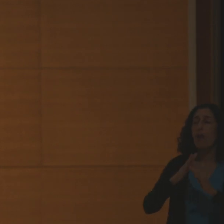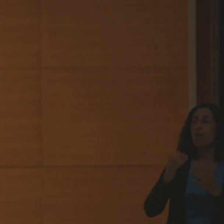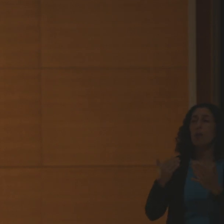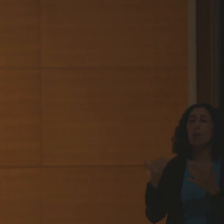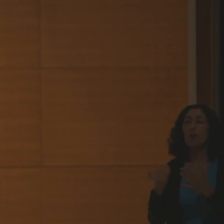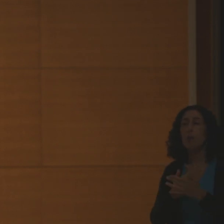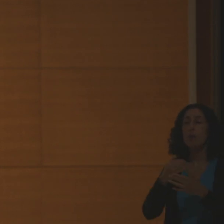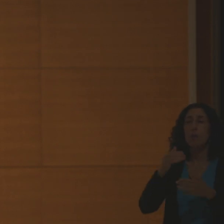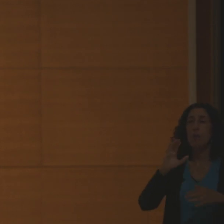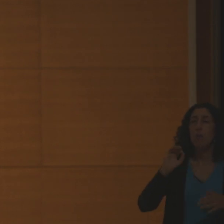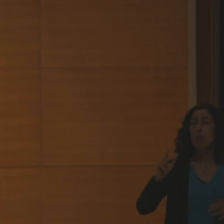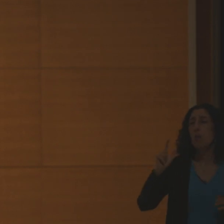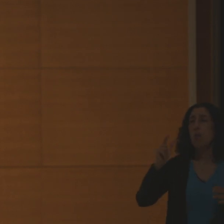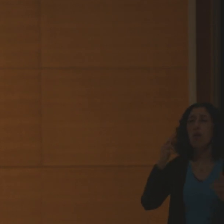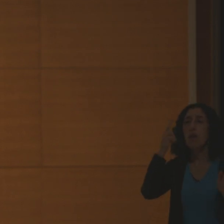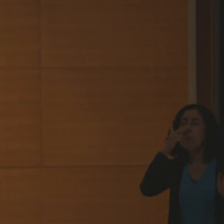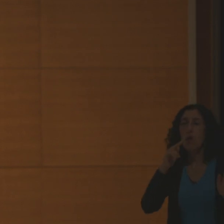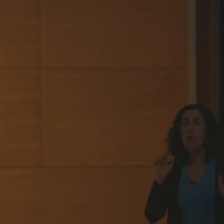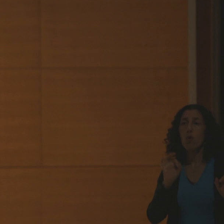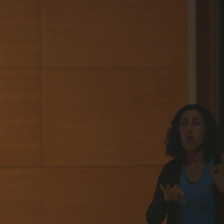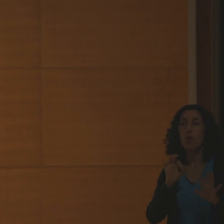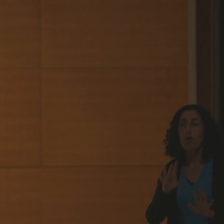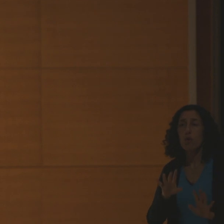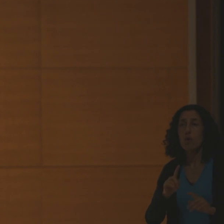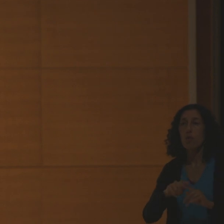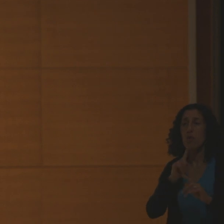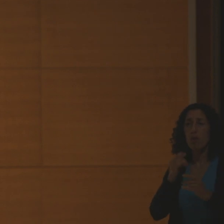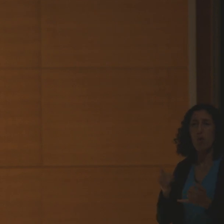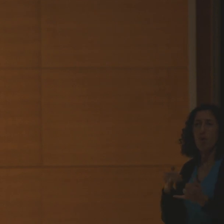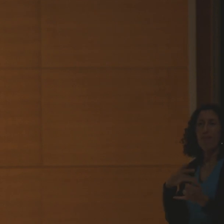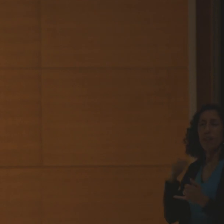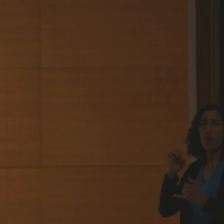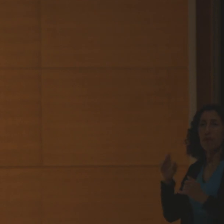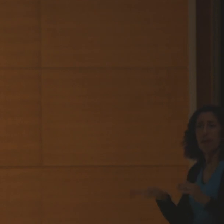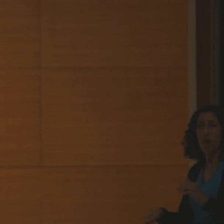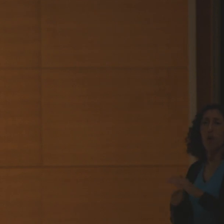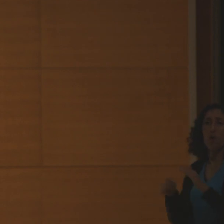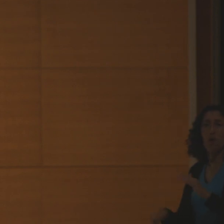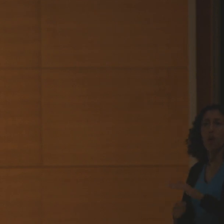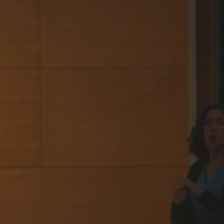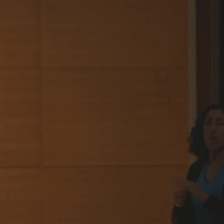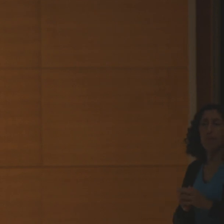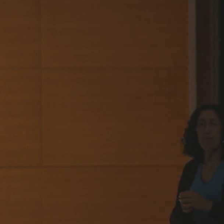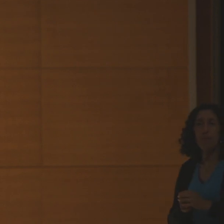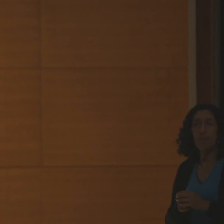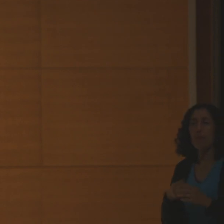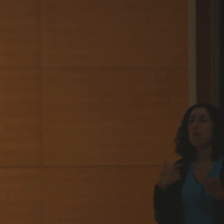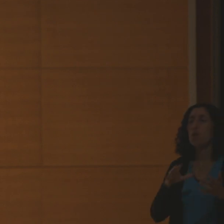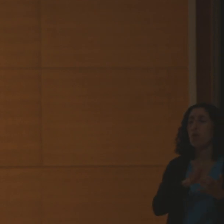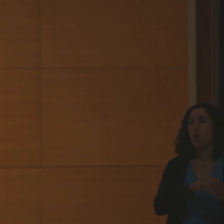cool and into the urgent. I learned so much about the ways in